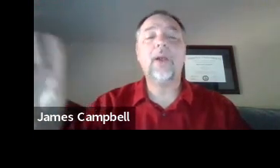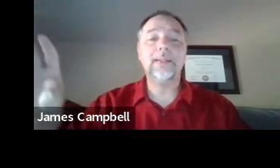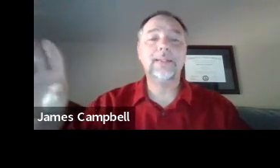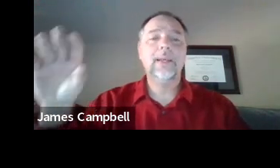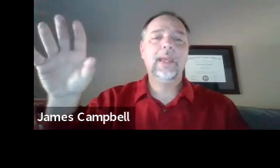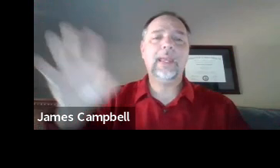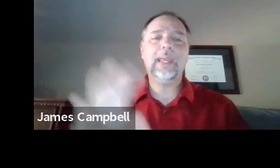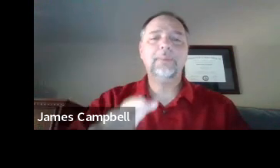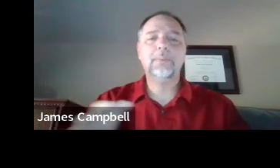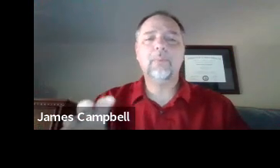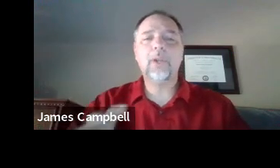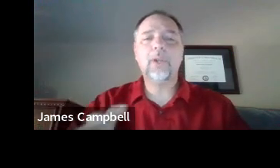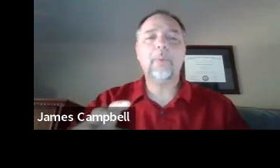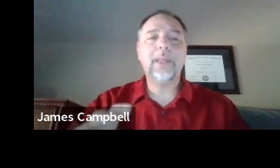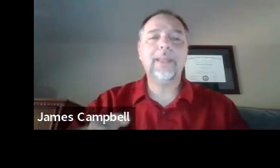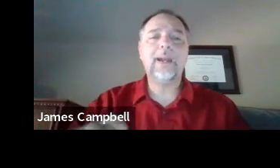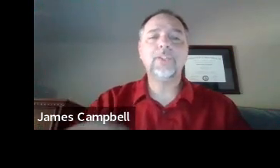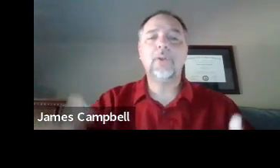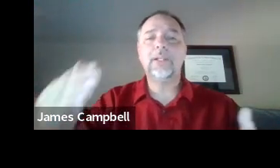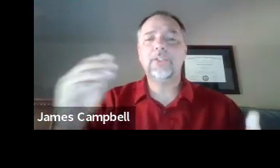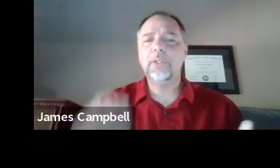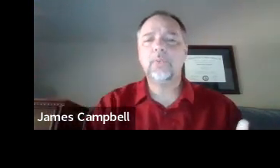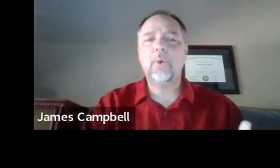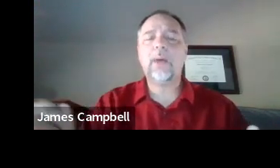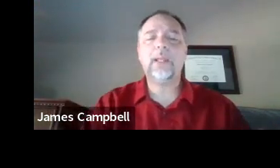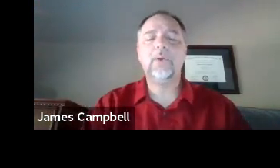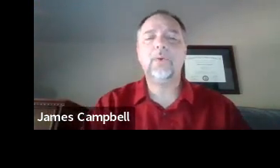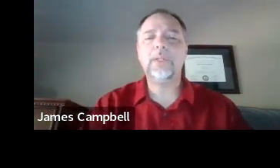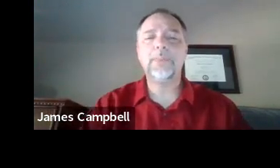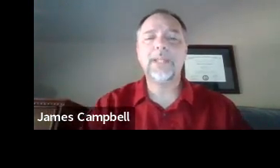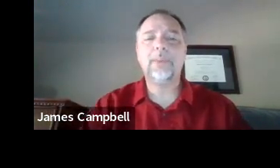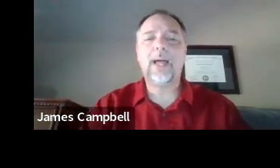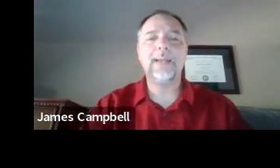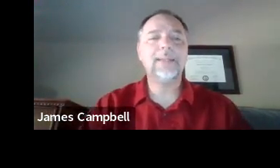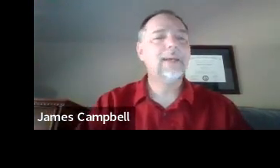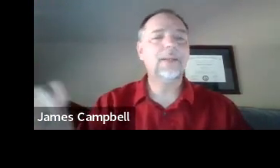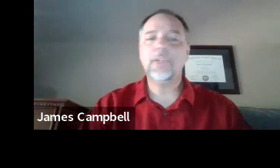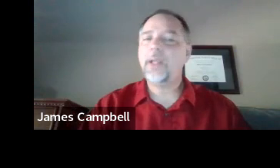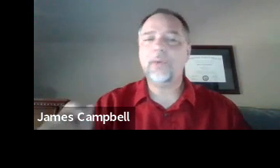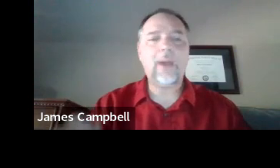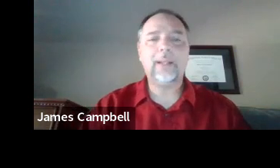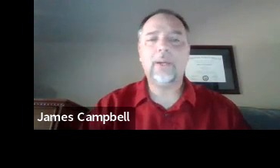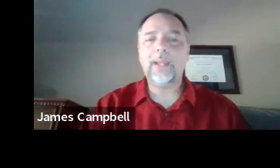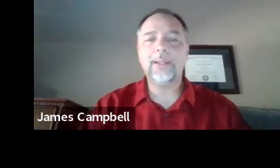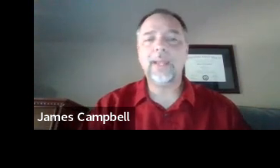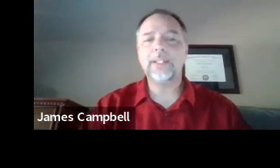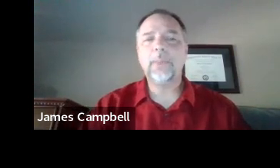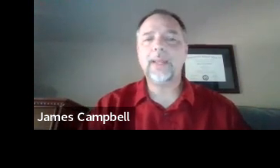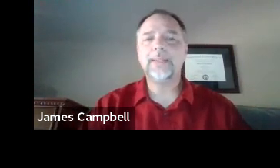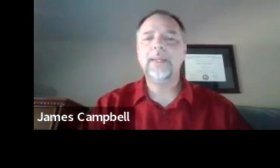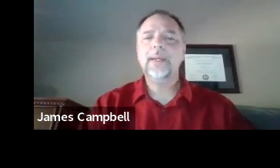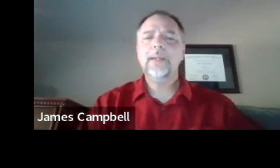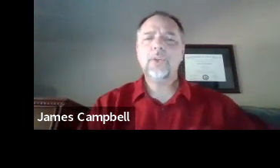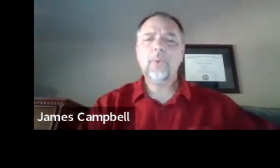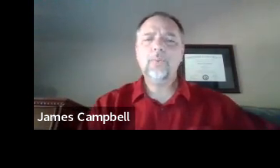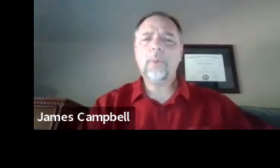the neurons. It keeps more dopamine there so that as soon as one molecule is metabolized, there's another right there waiting to take its